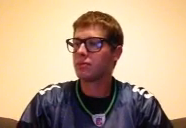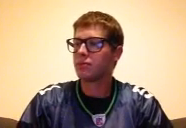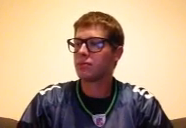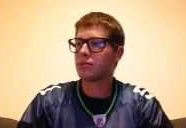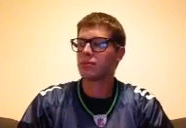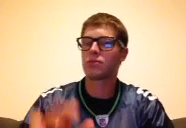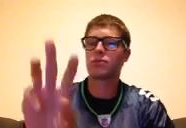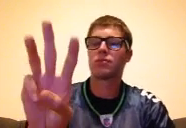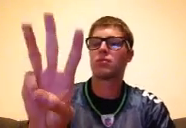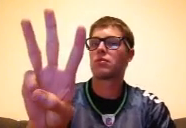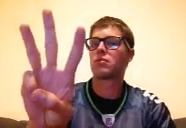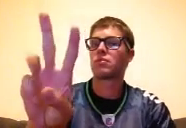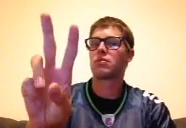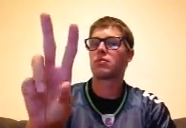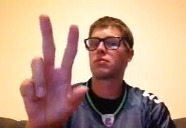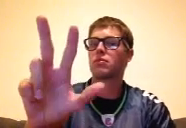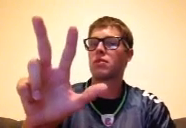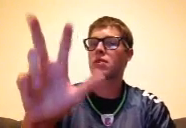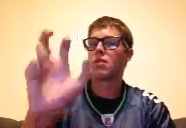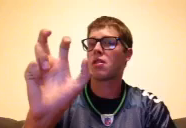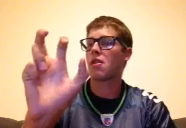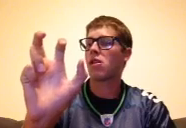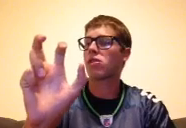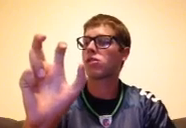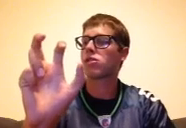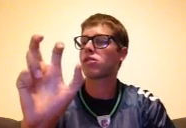see the push from behind? On the replay, yeah.